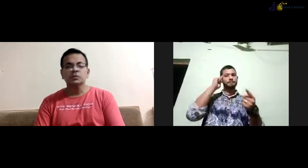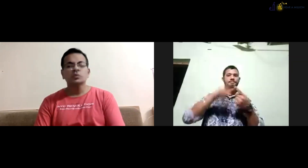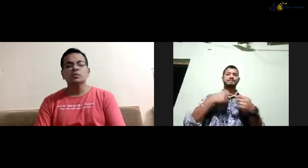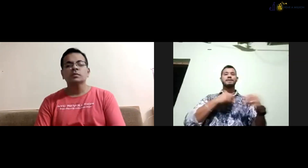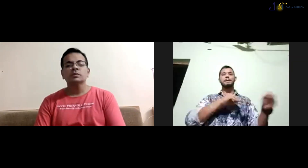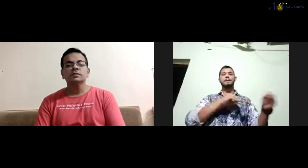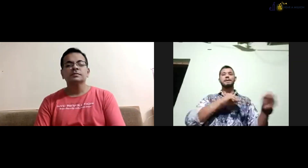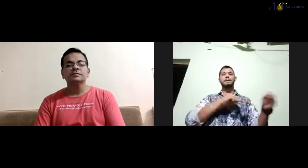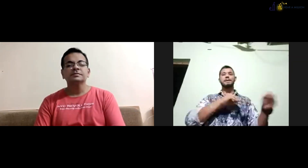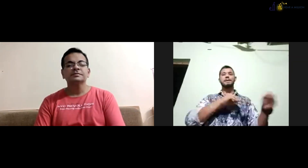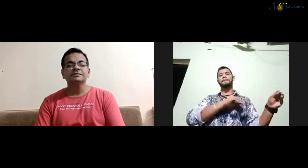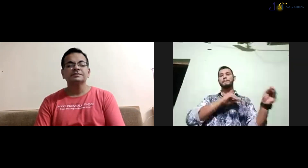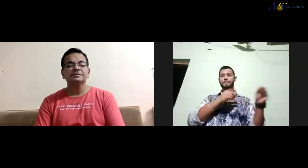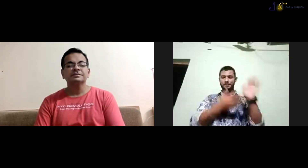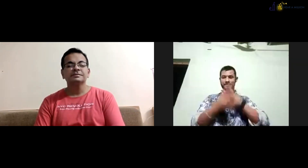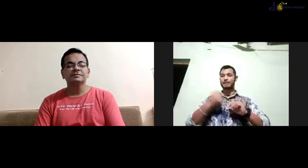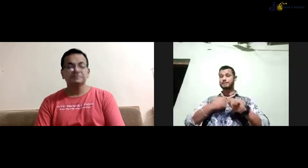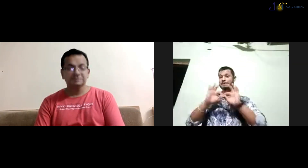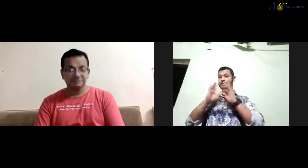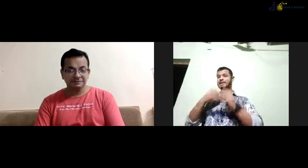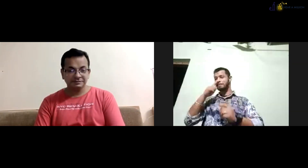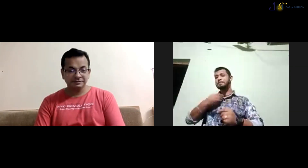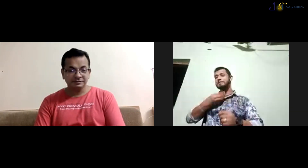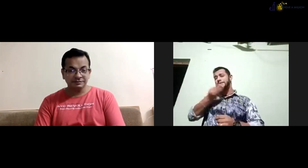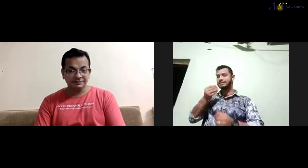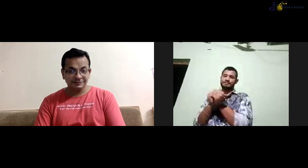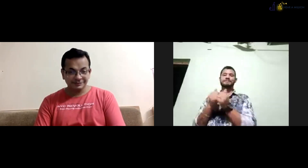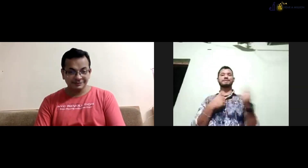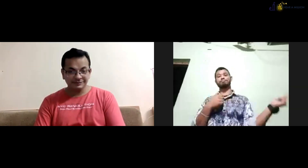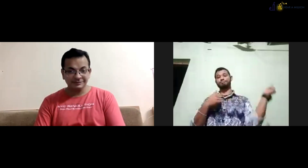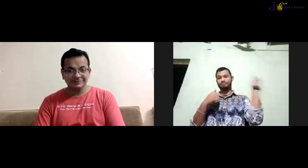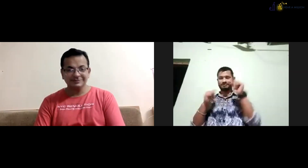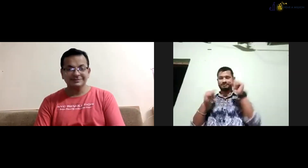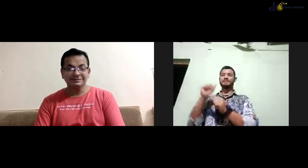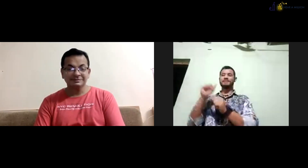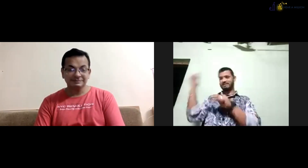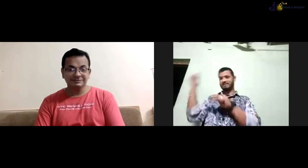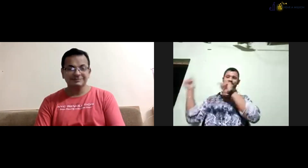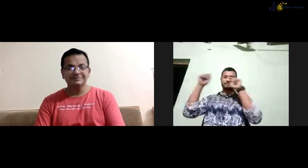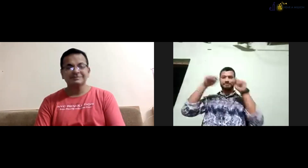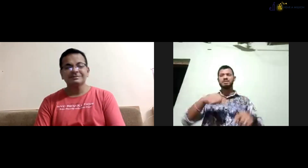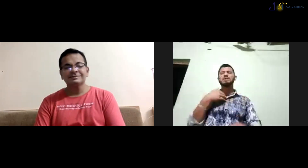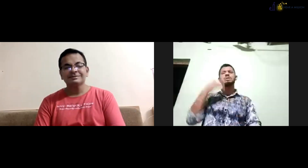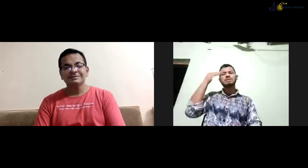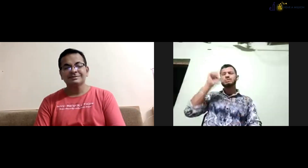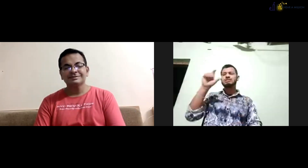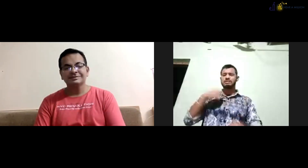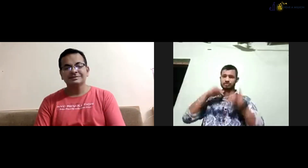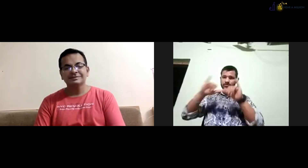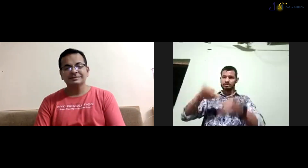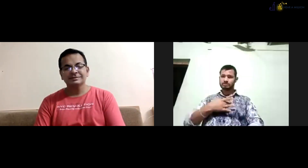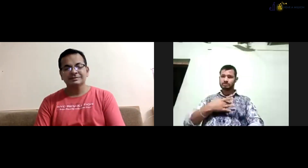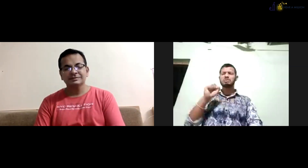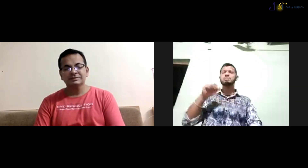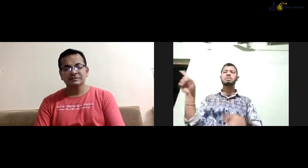may run away and we will get married. So my family, I asked my family, they were okay with that, and